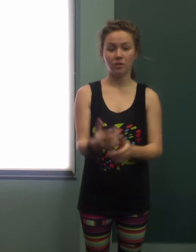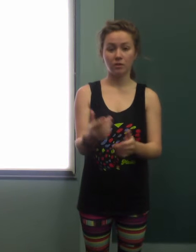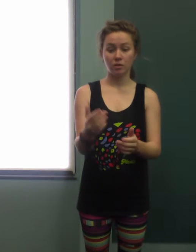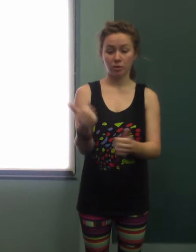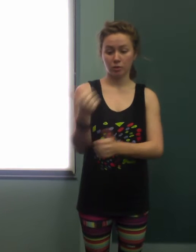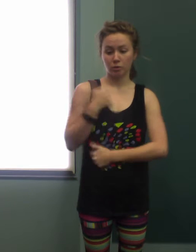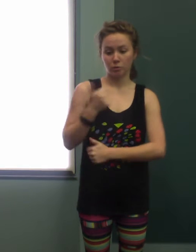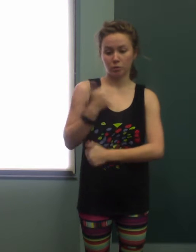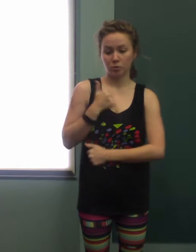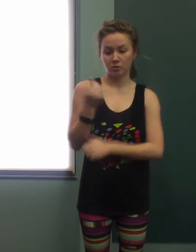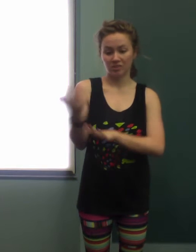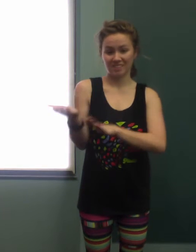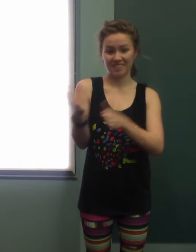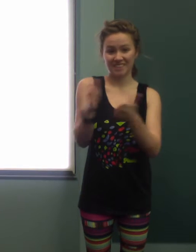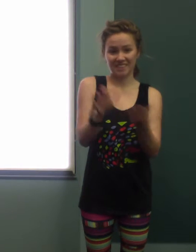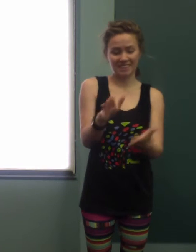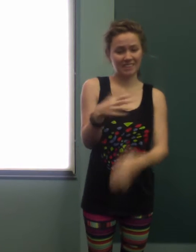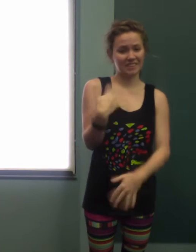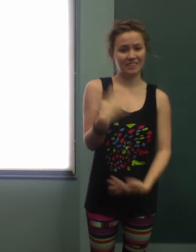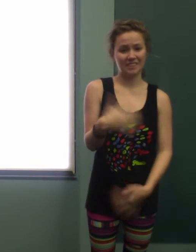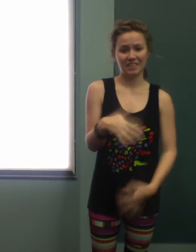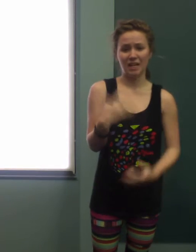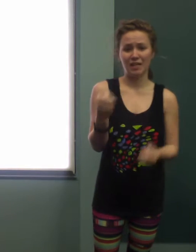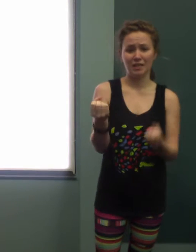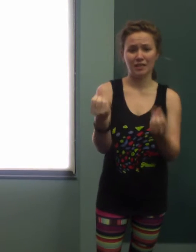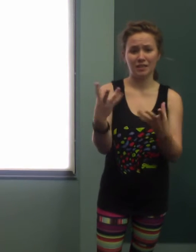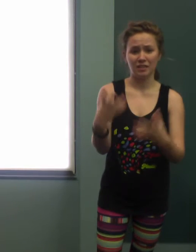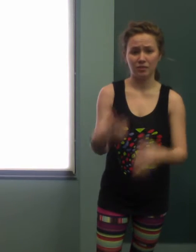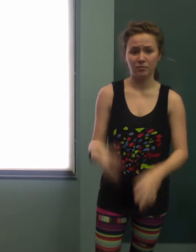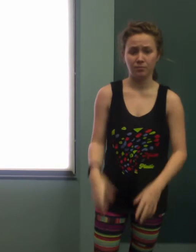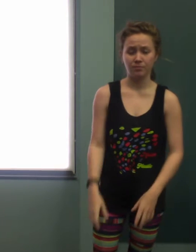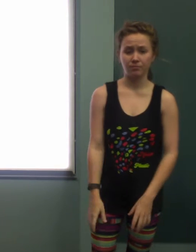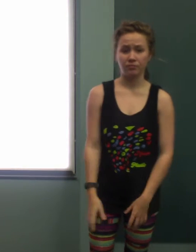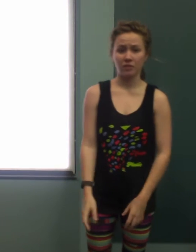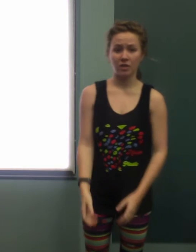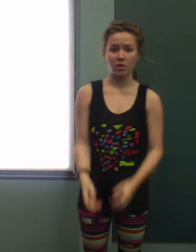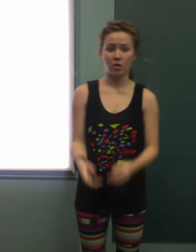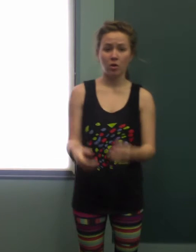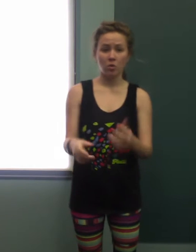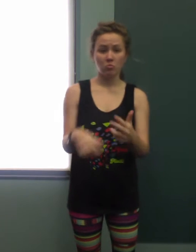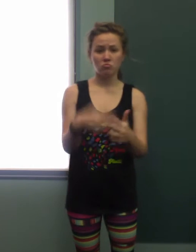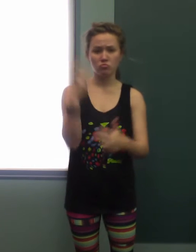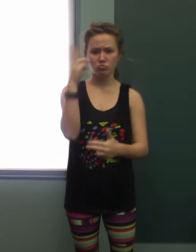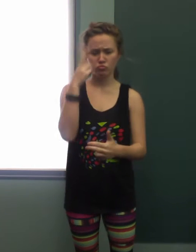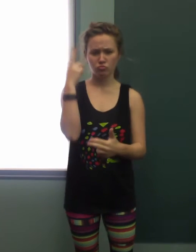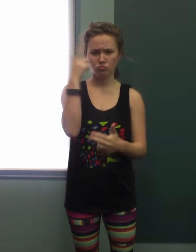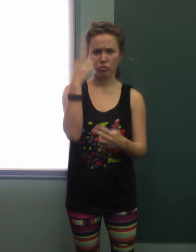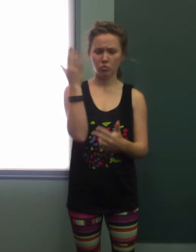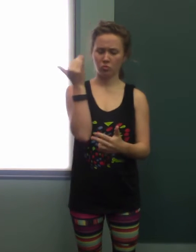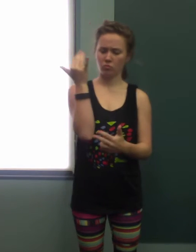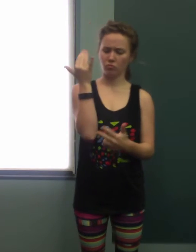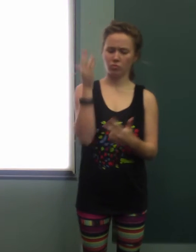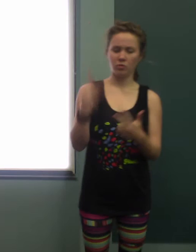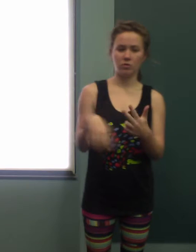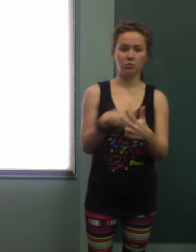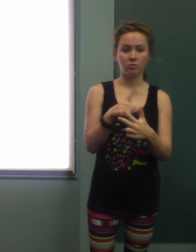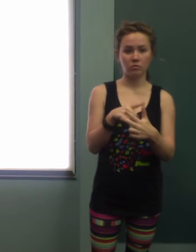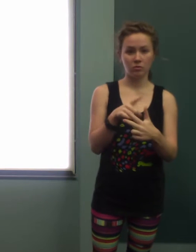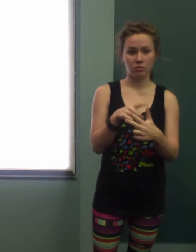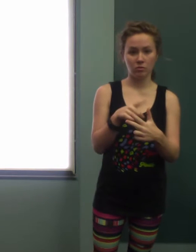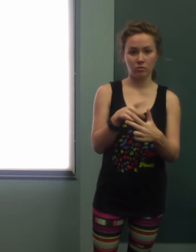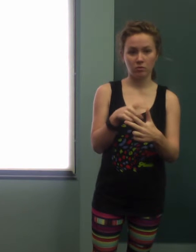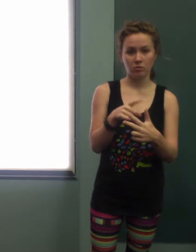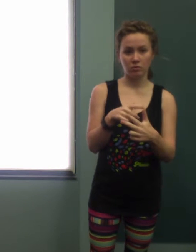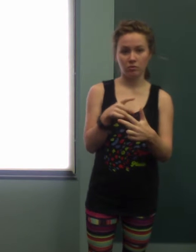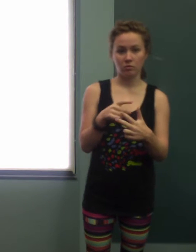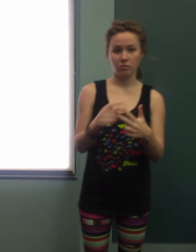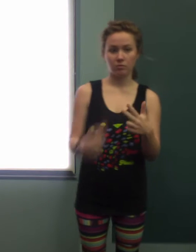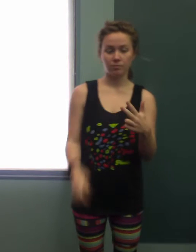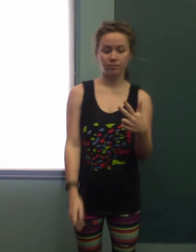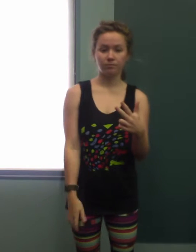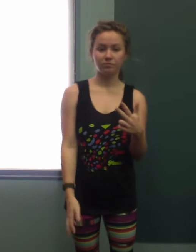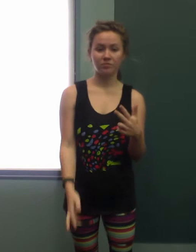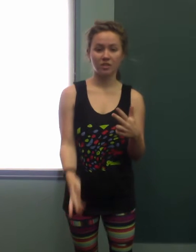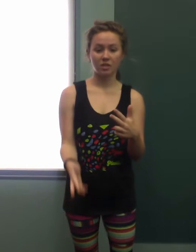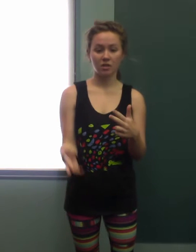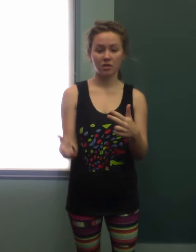life. Number 1, military fighting styles did not keep up with the capacity of firearms to kill more